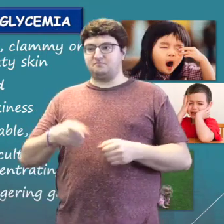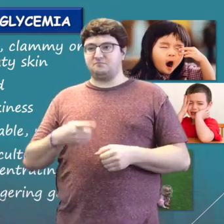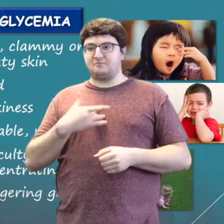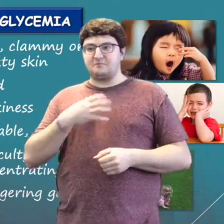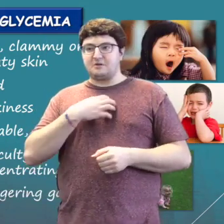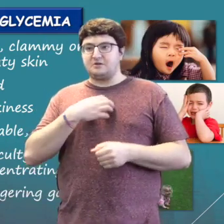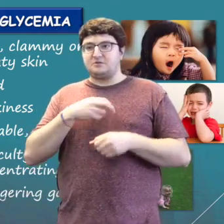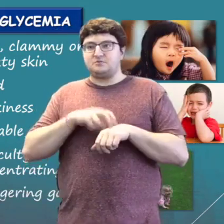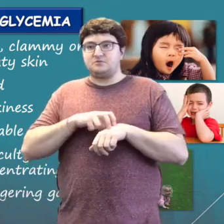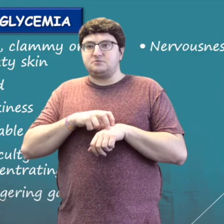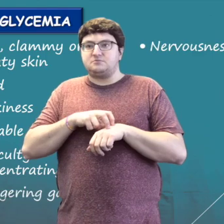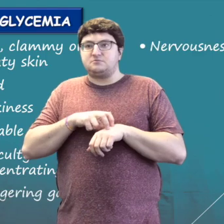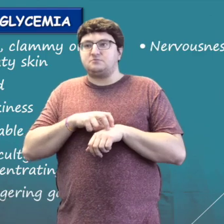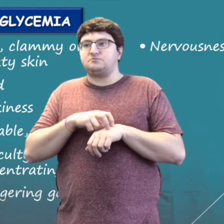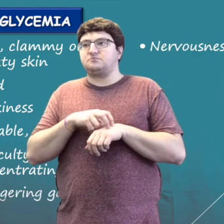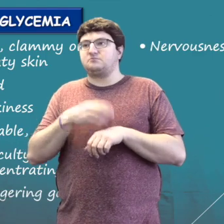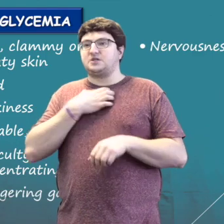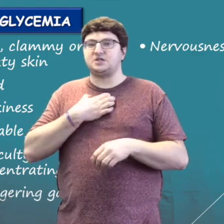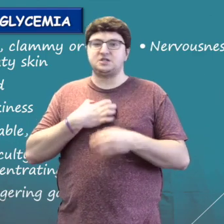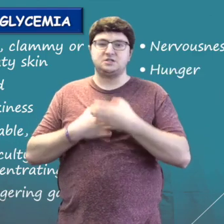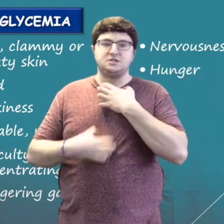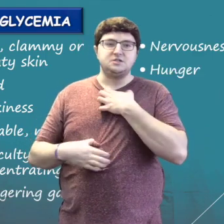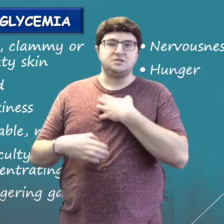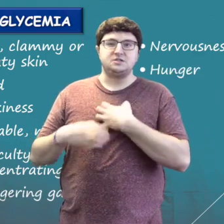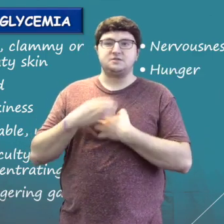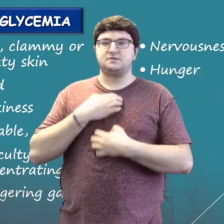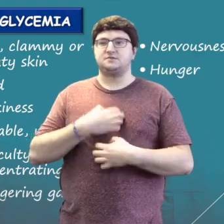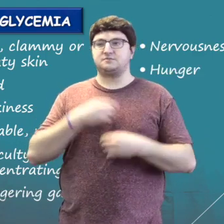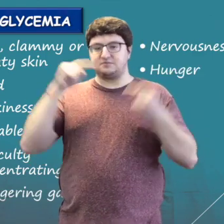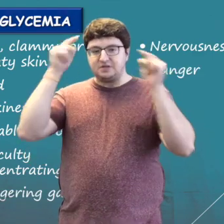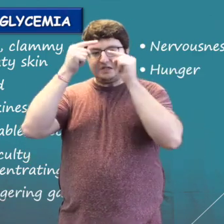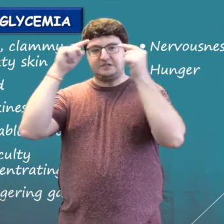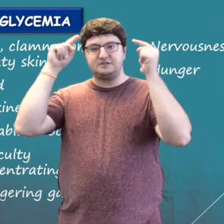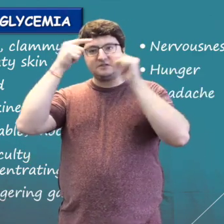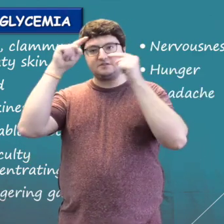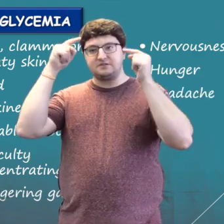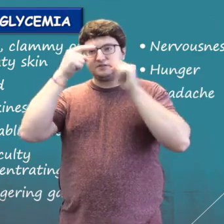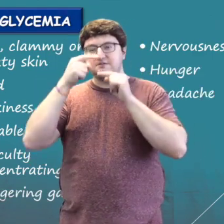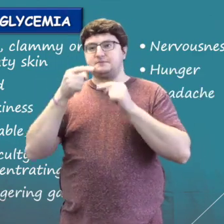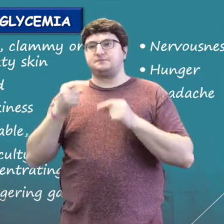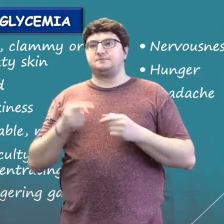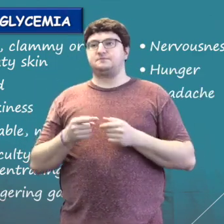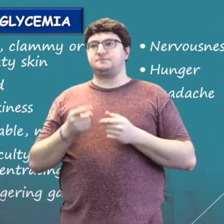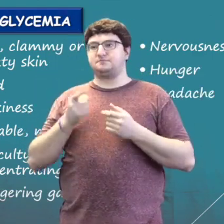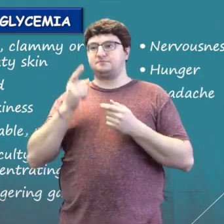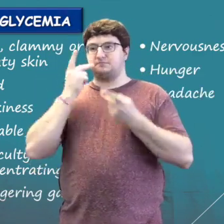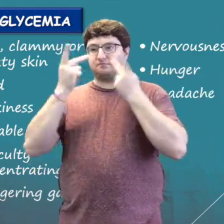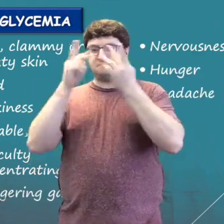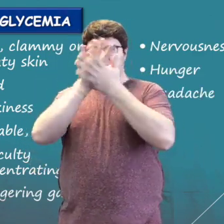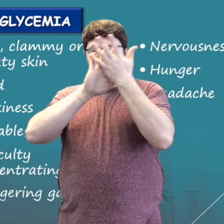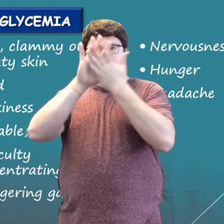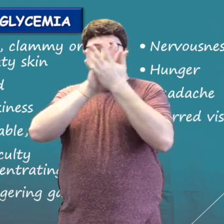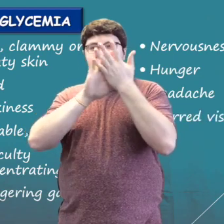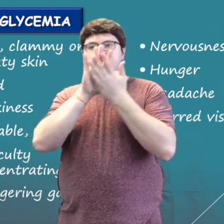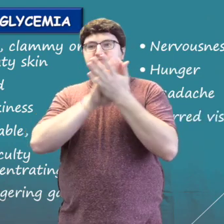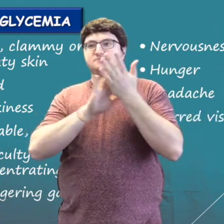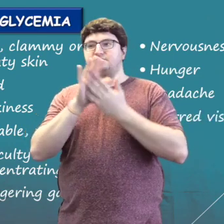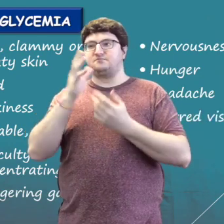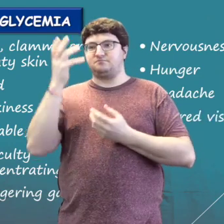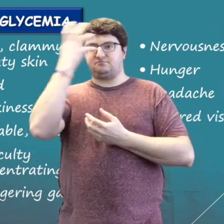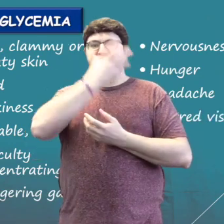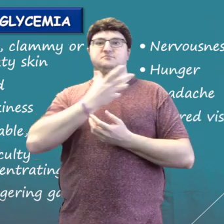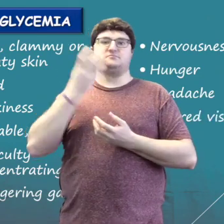child may complain of nervousness, excessive hunger, headache, blurred